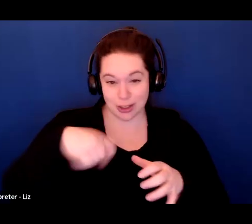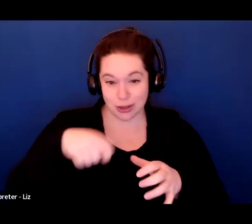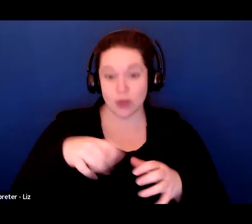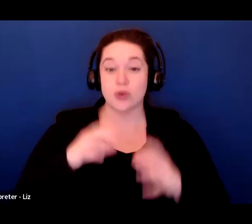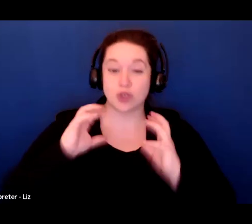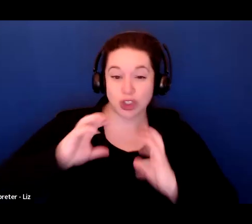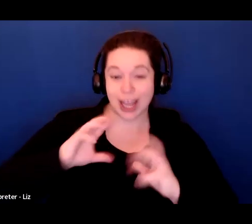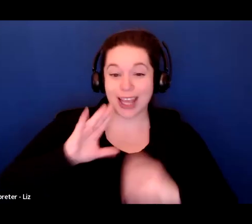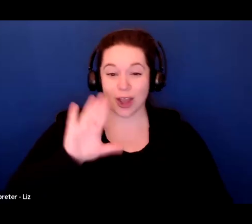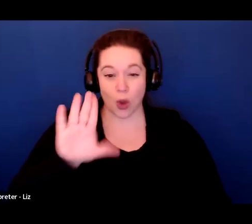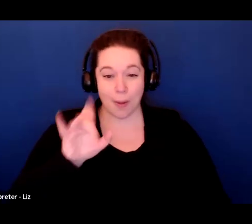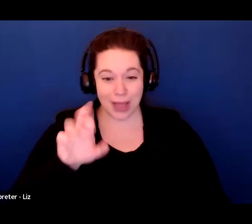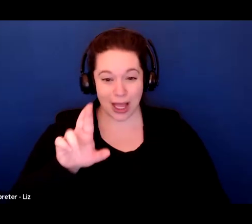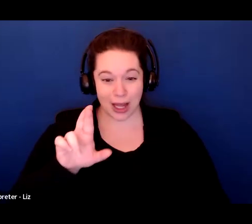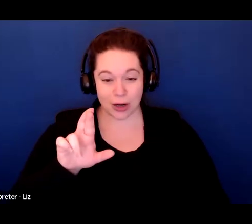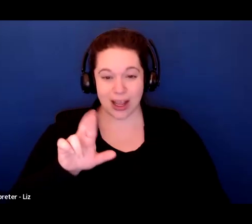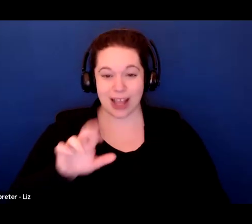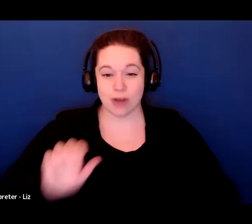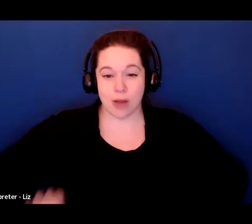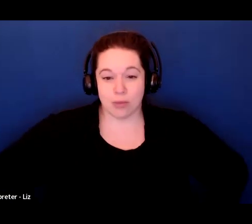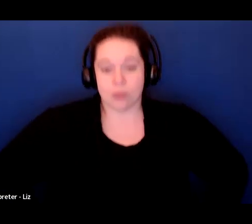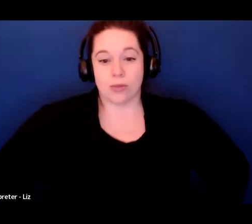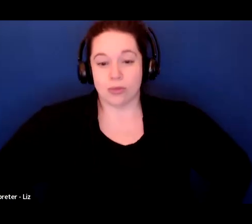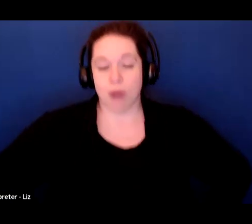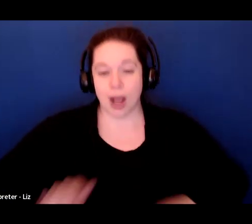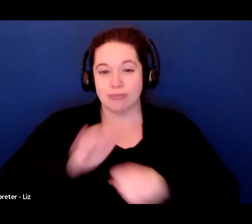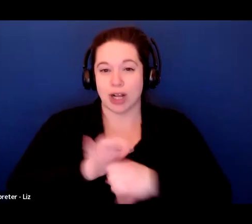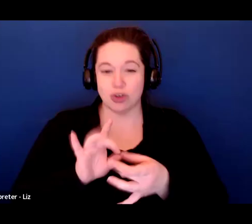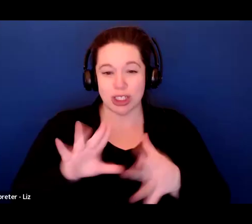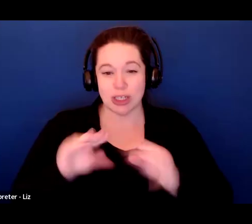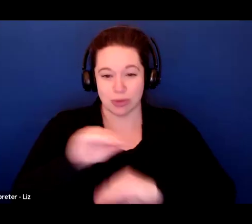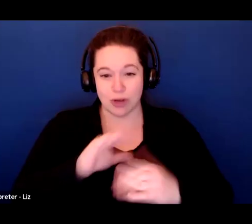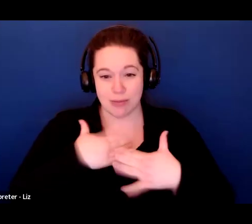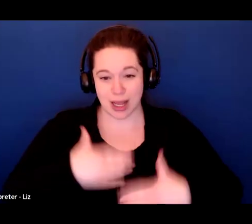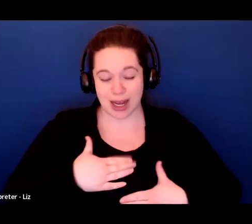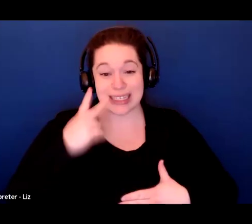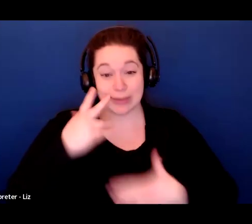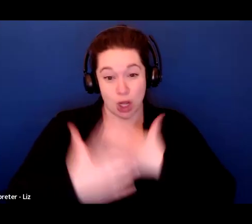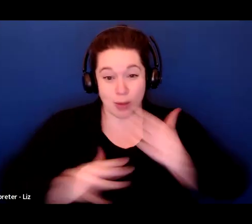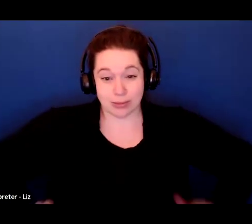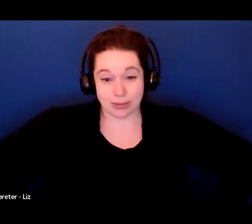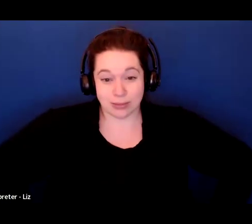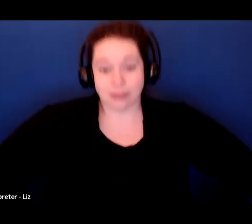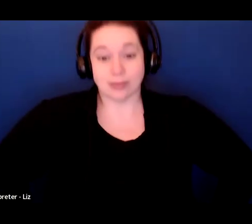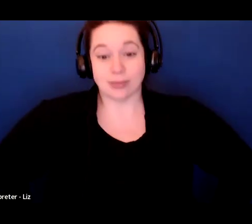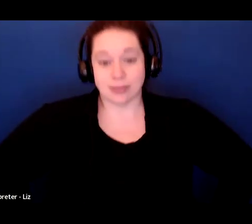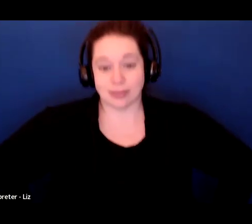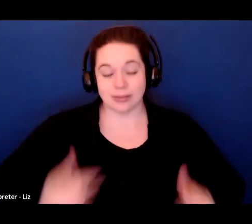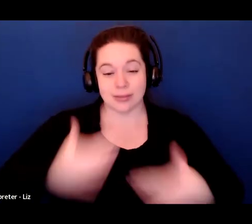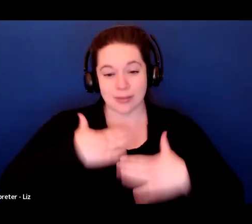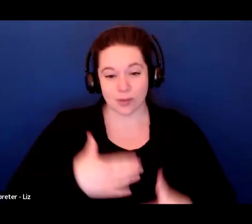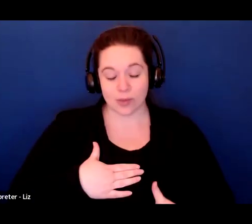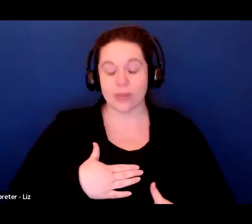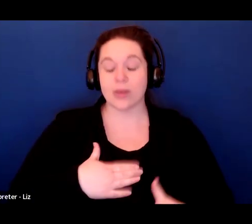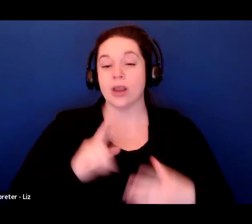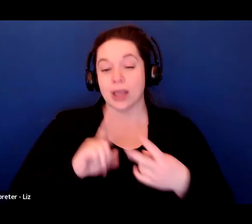bladder is to do your pressure releases to move your body. So I'm using my arms to raise my body. Use your